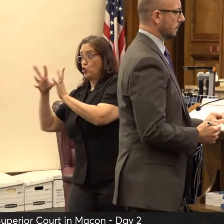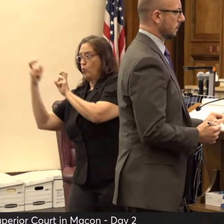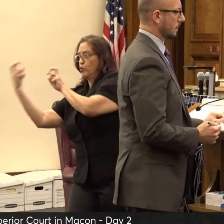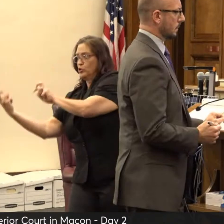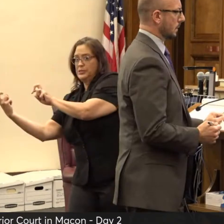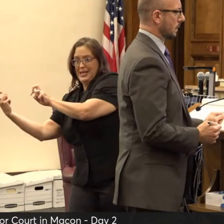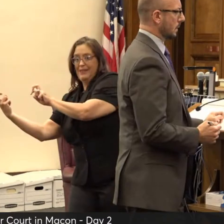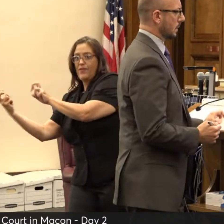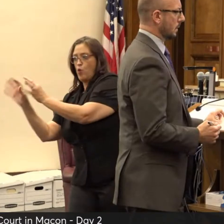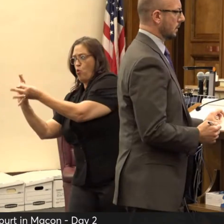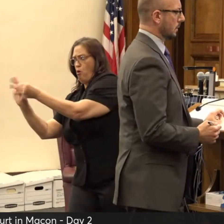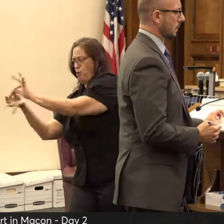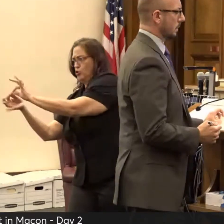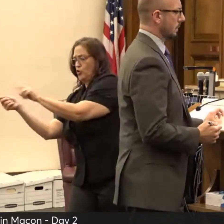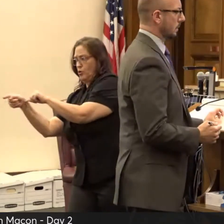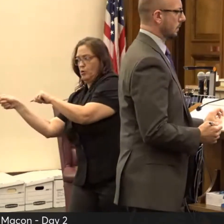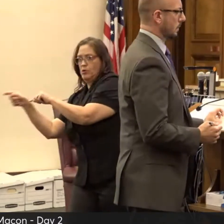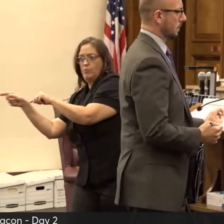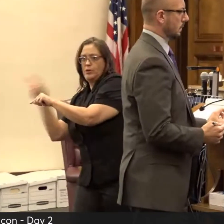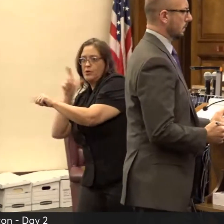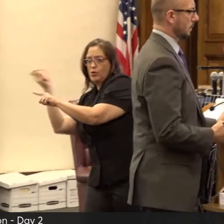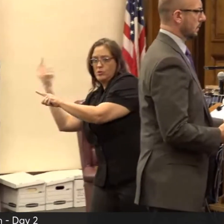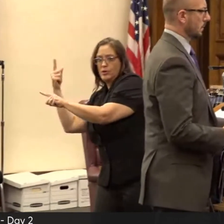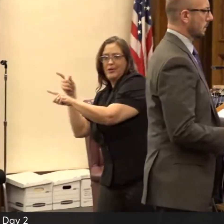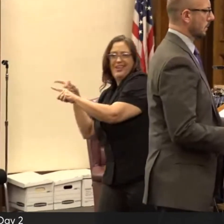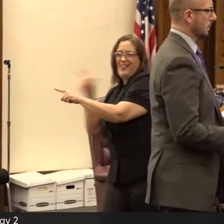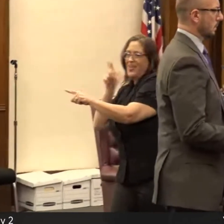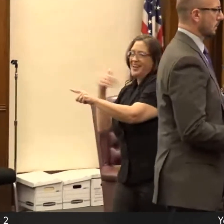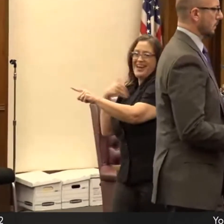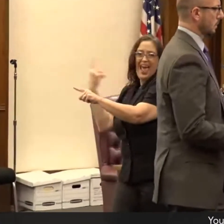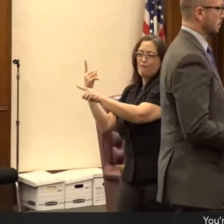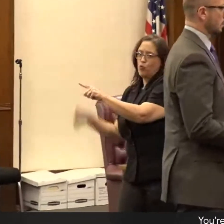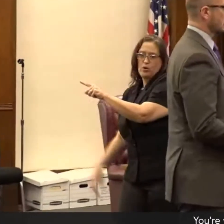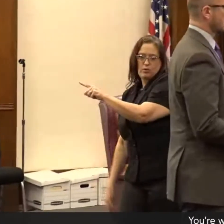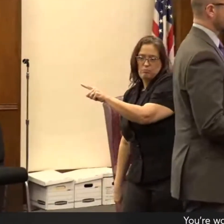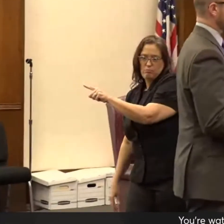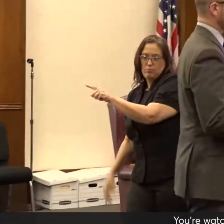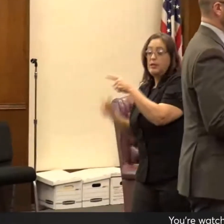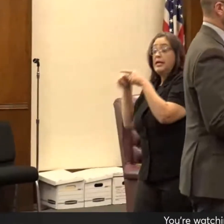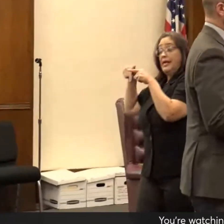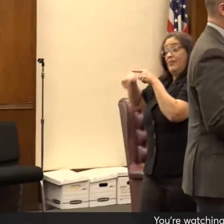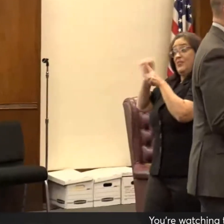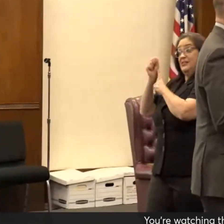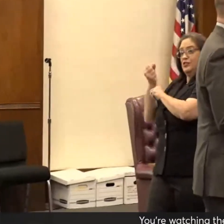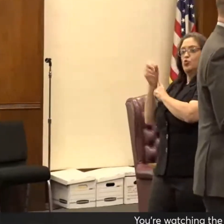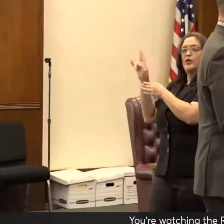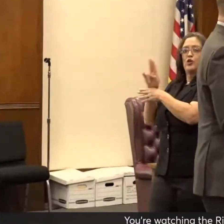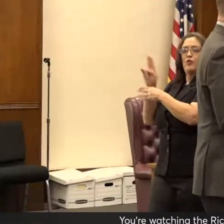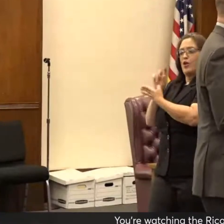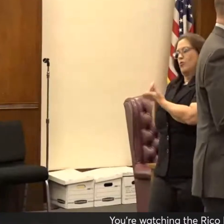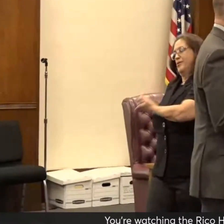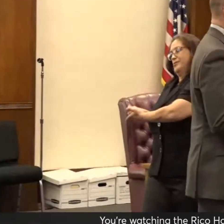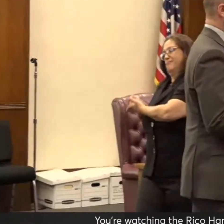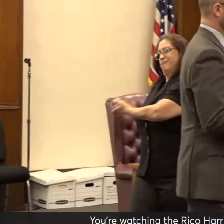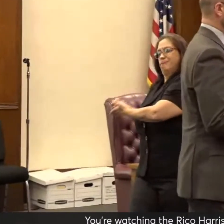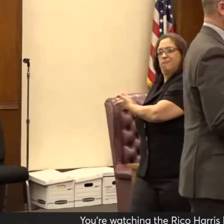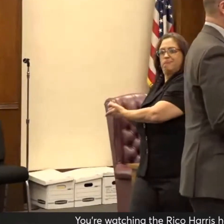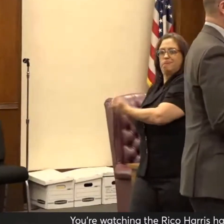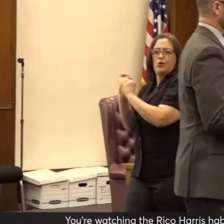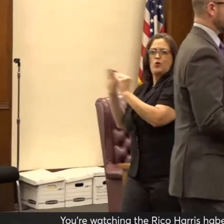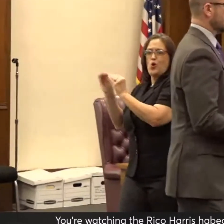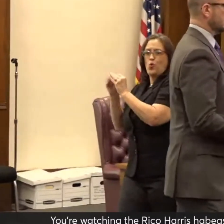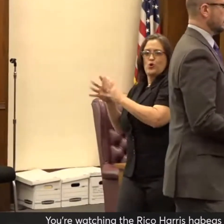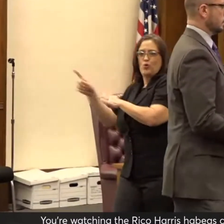attorney that. In this case, there was not one. They were using pen and paper to communicate back and forth. However, at any time, a deaf person